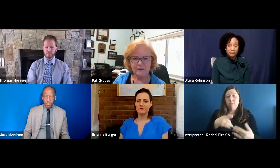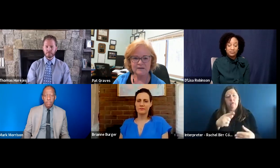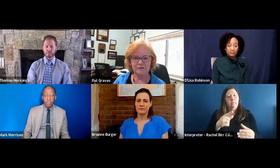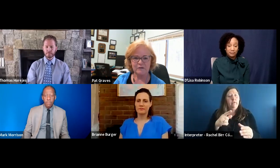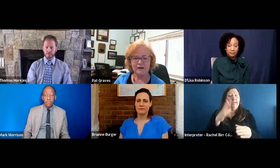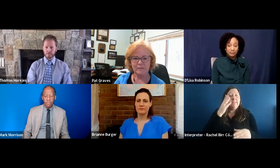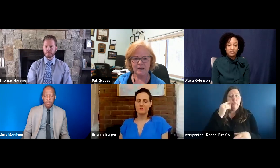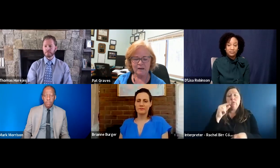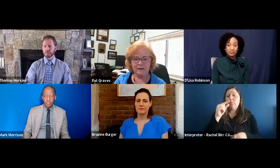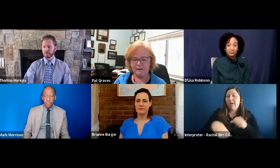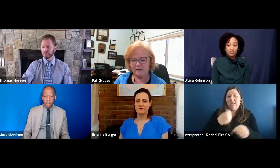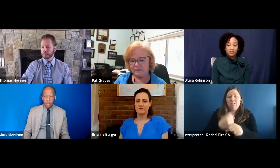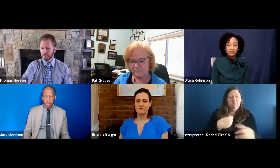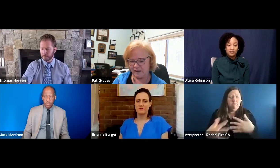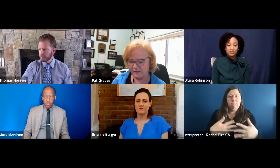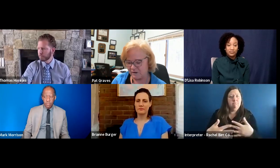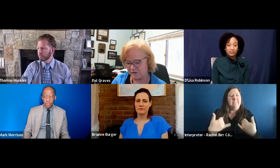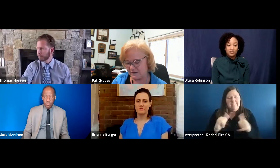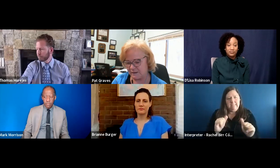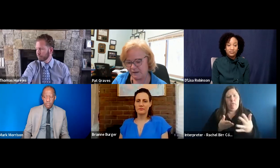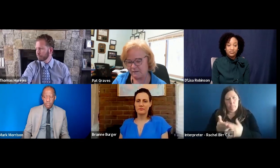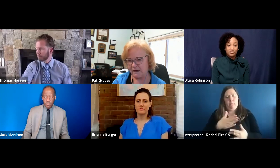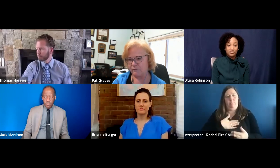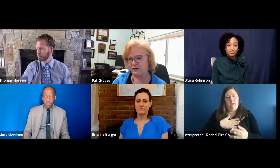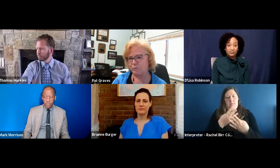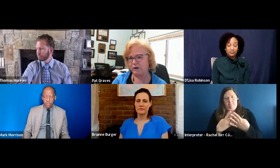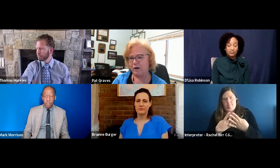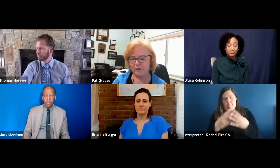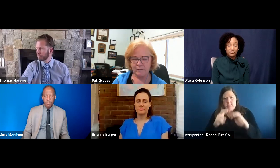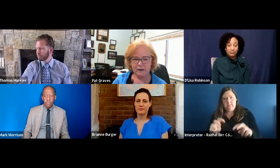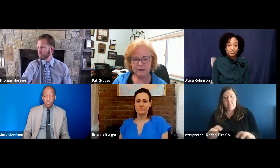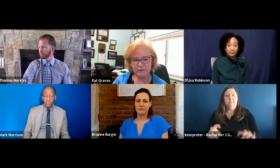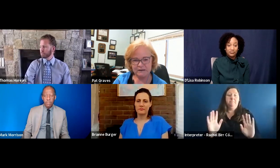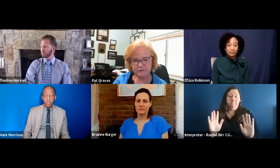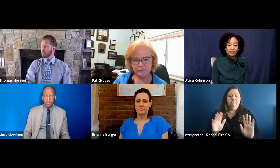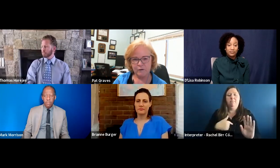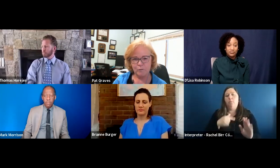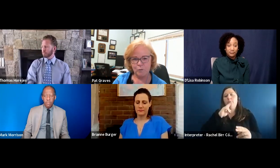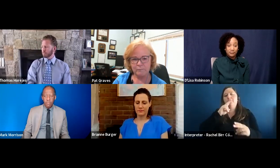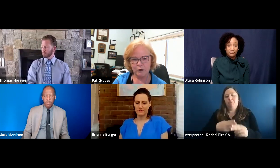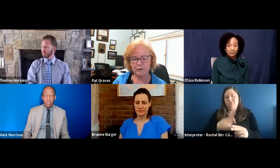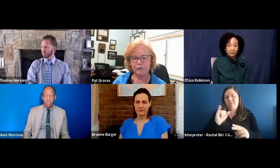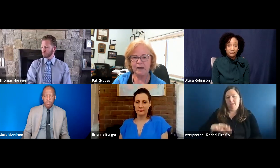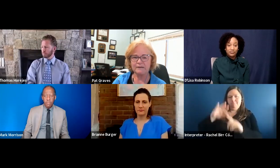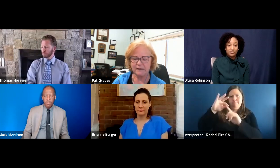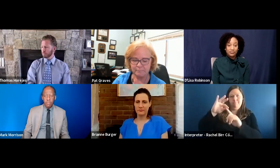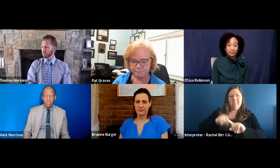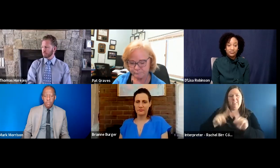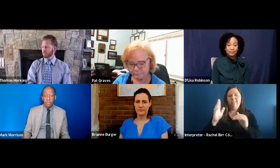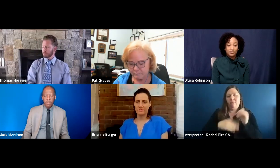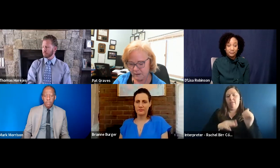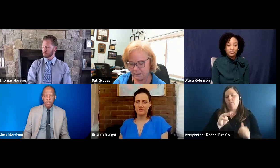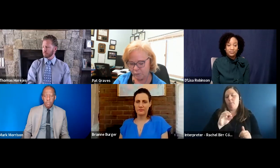years. So that is just something that I wanted to bring up, a little bit different from what Mark and Brianne